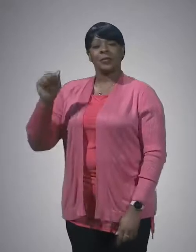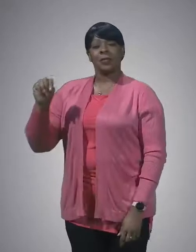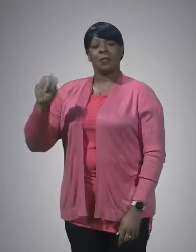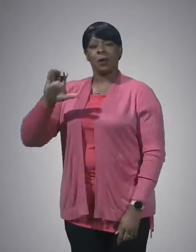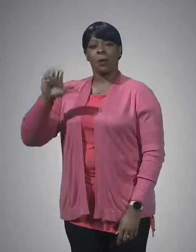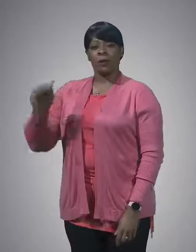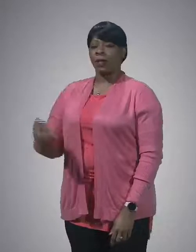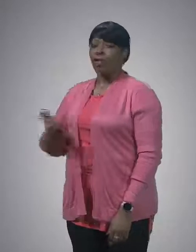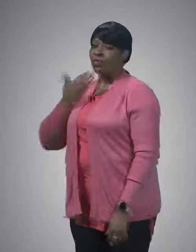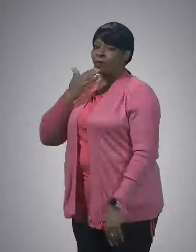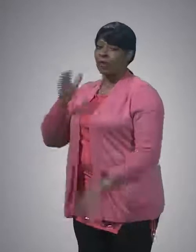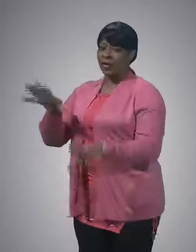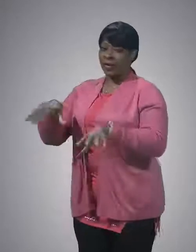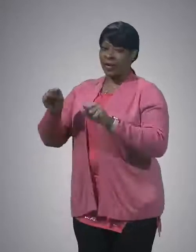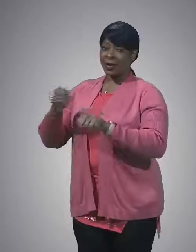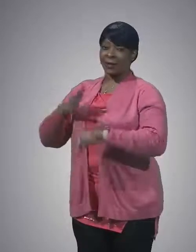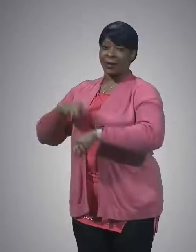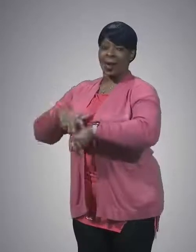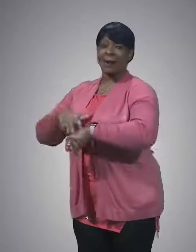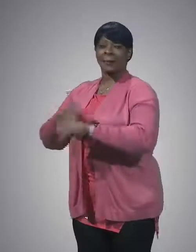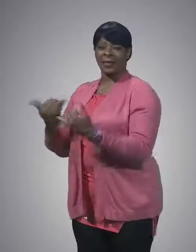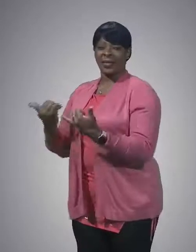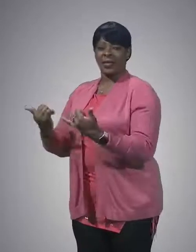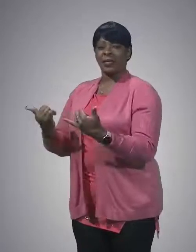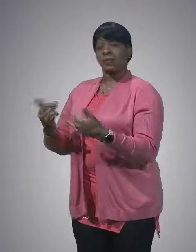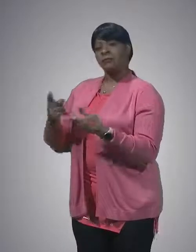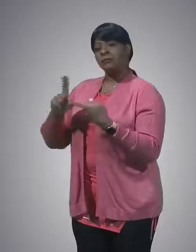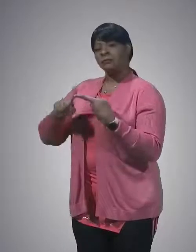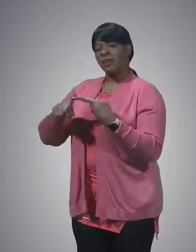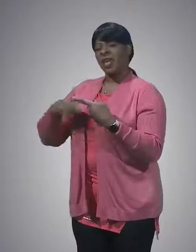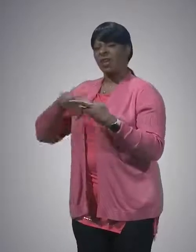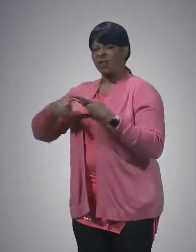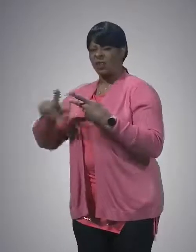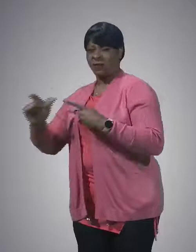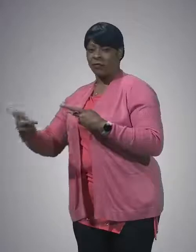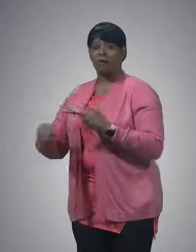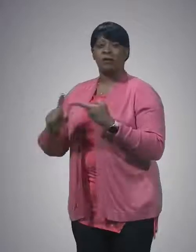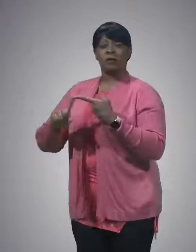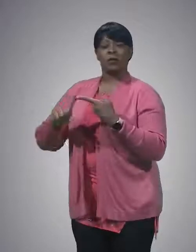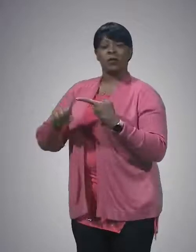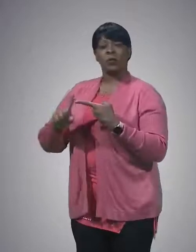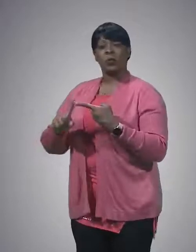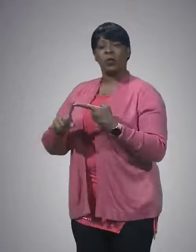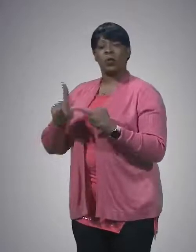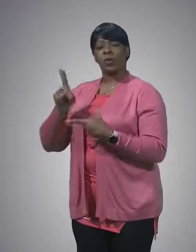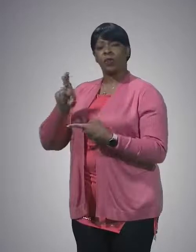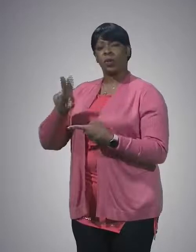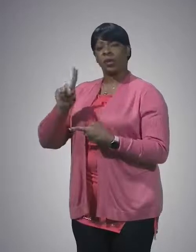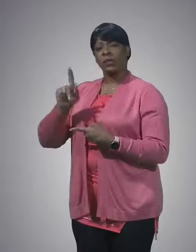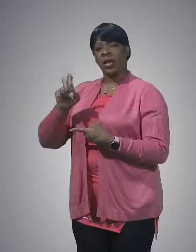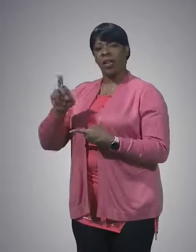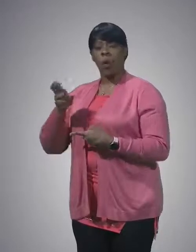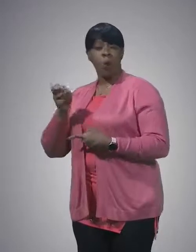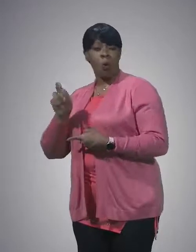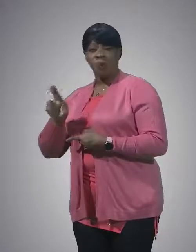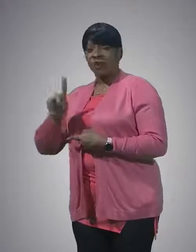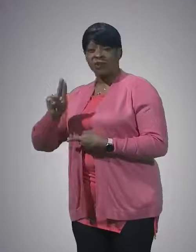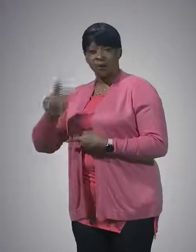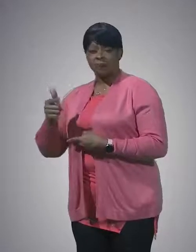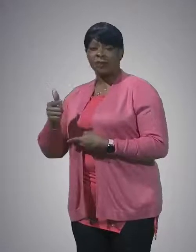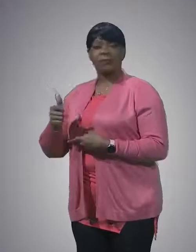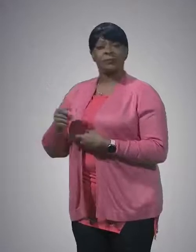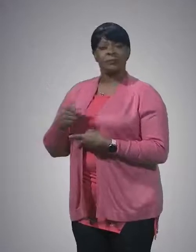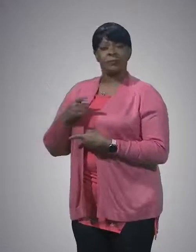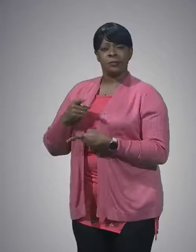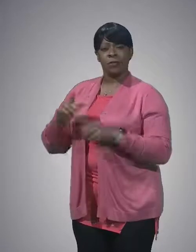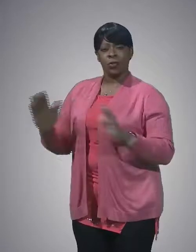Hi, thank you for taking the time today. My first question, I'll have a follow-up, is to Dr. Taylor or Doug. Are